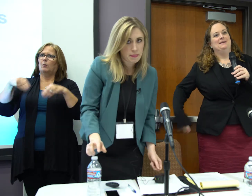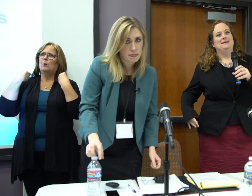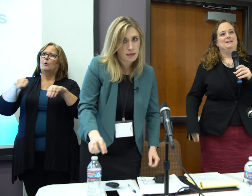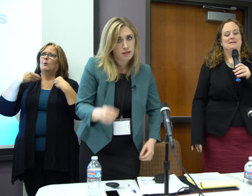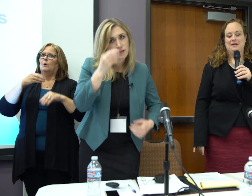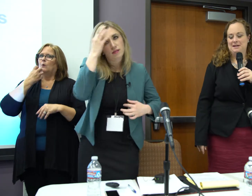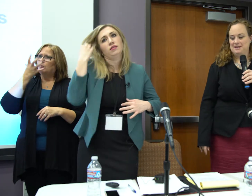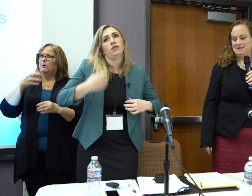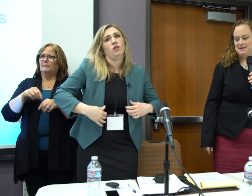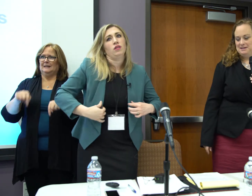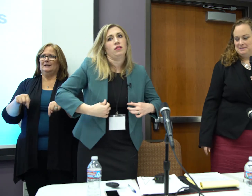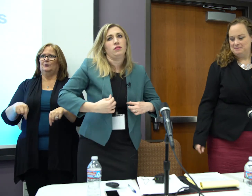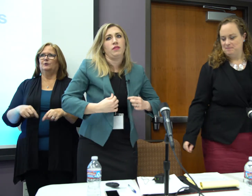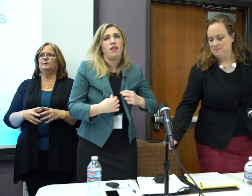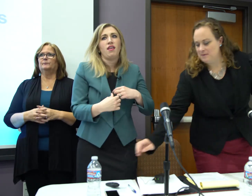waving.